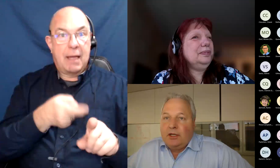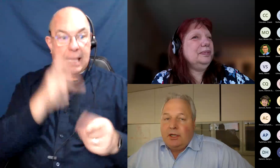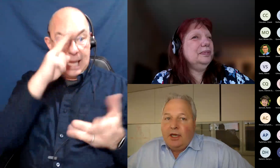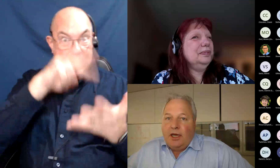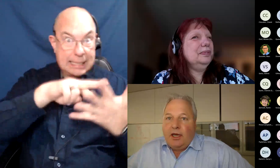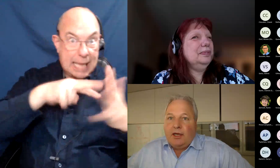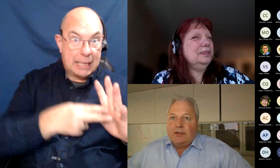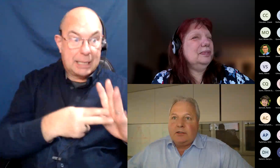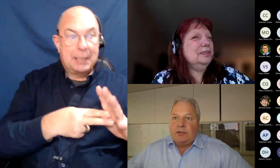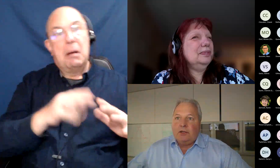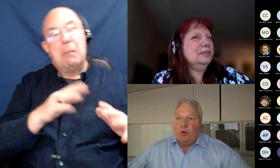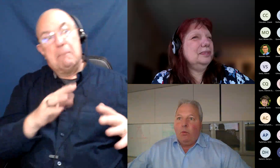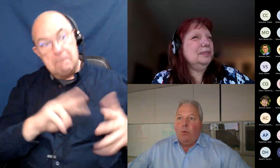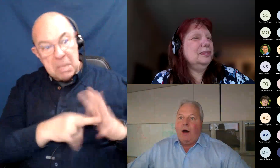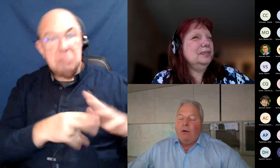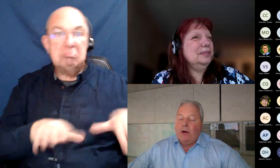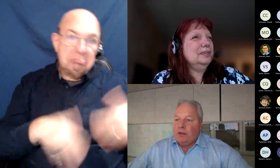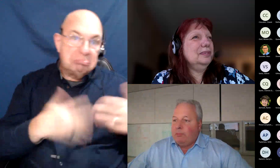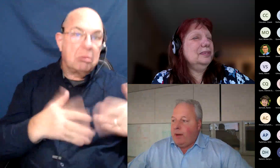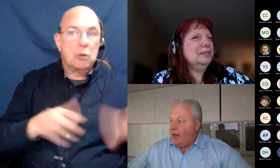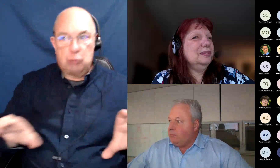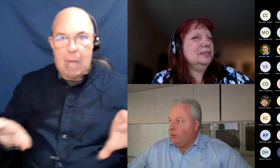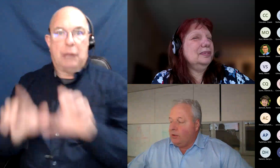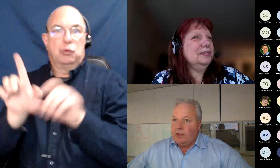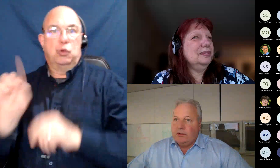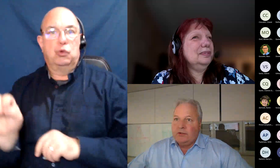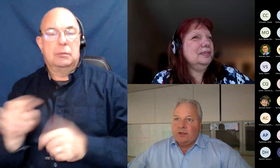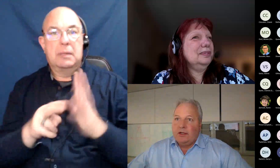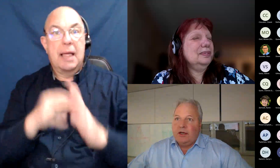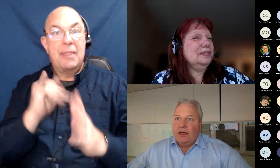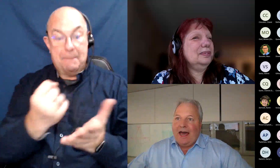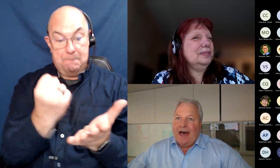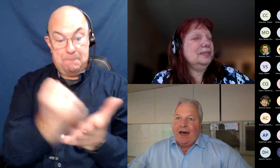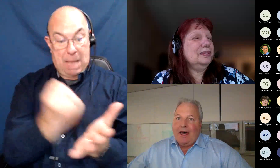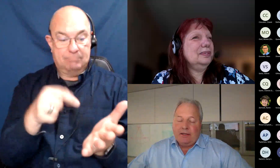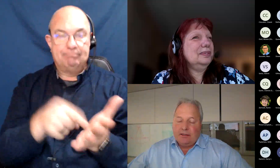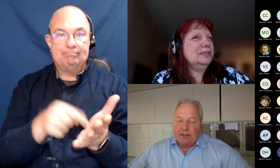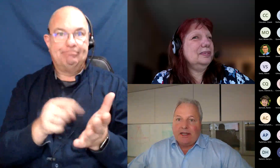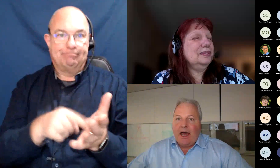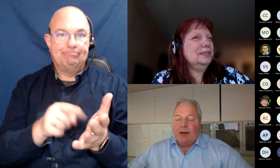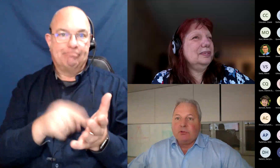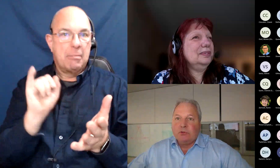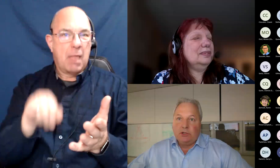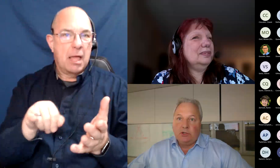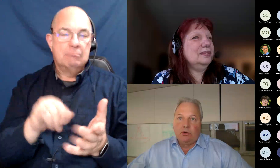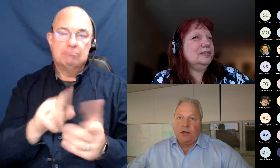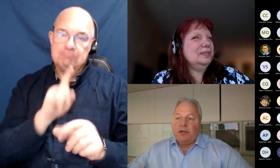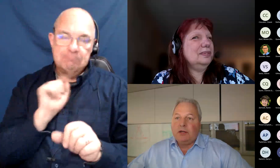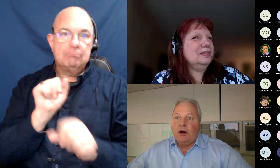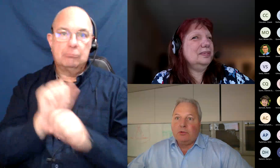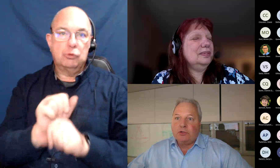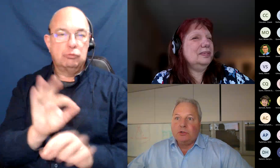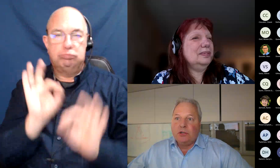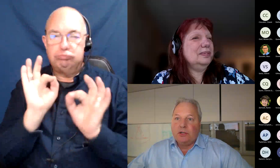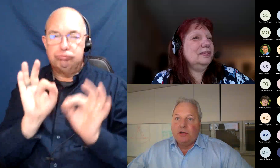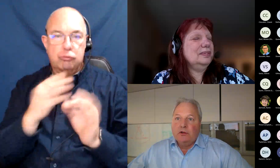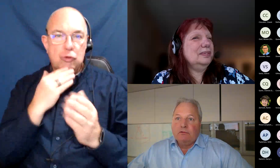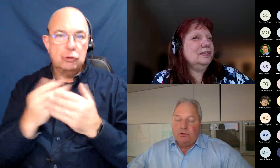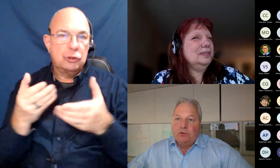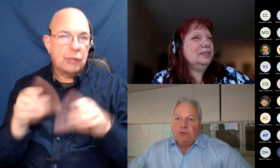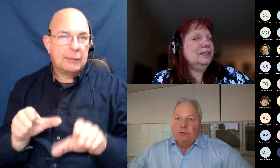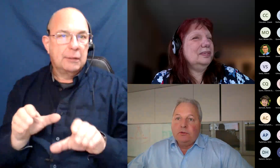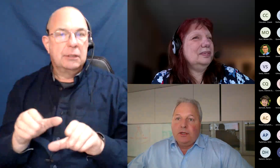action. And wow, the Passport is an absolutely great